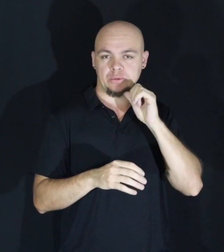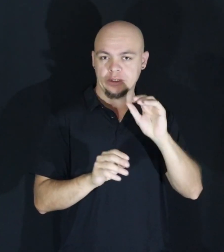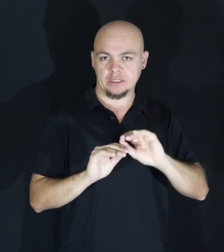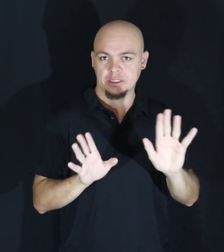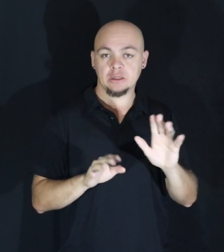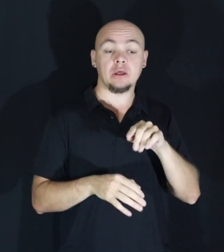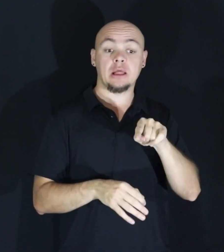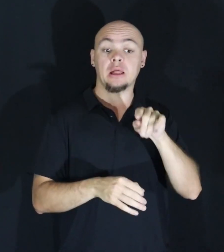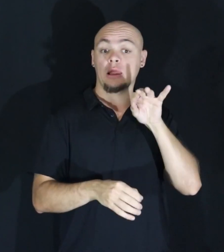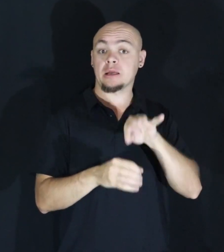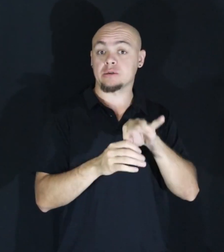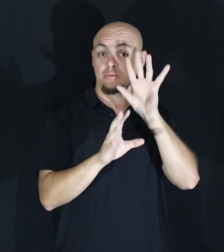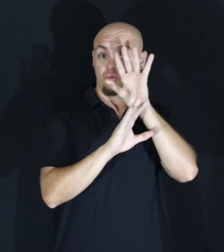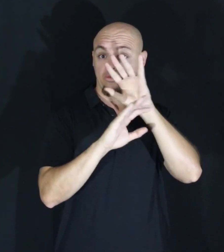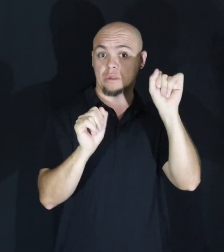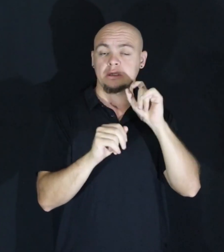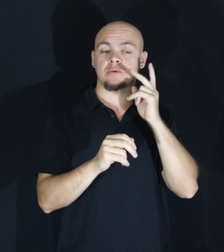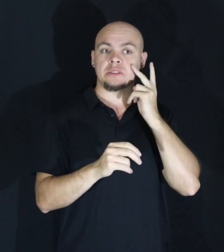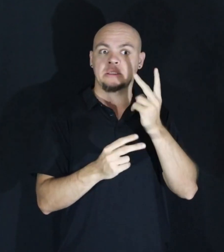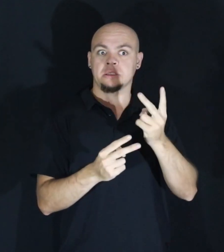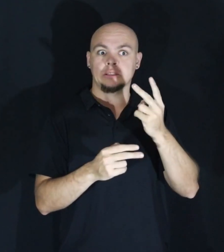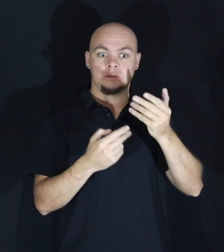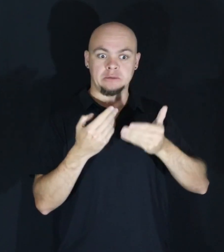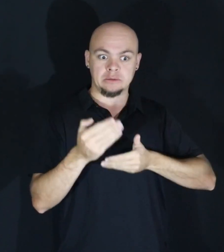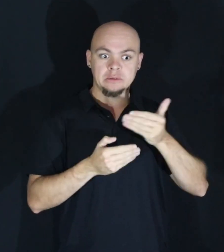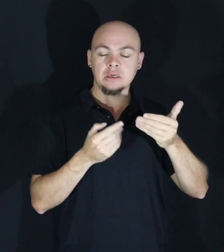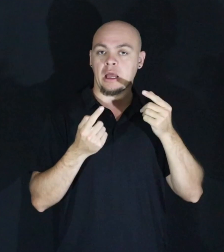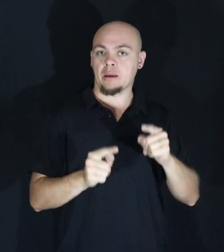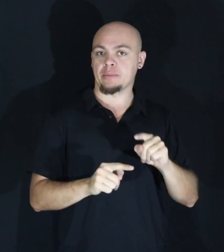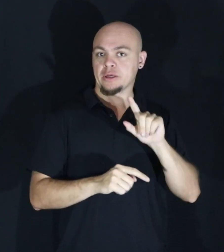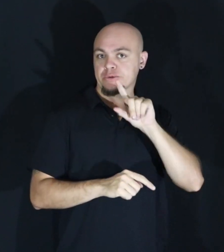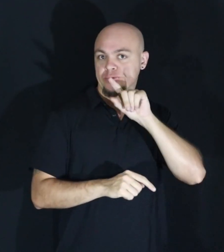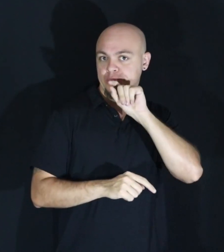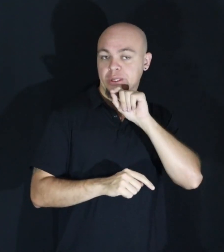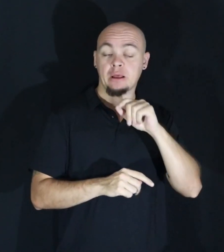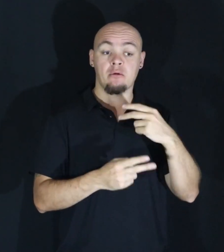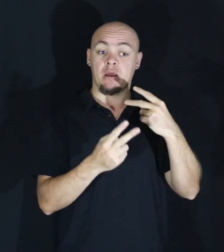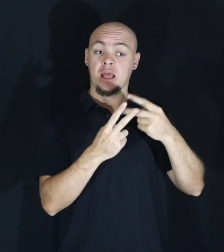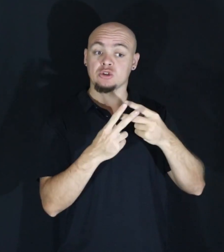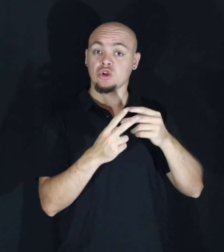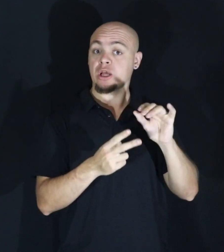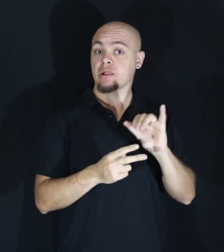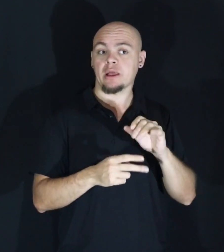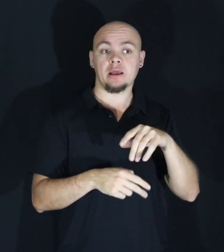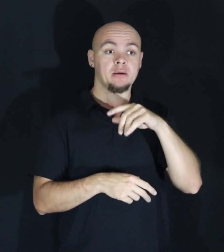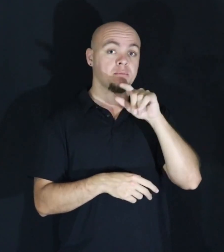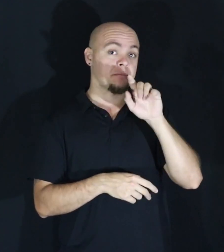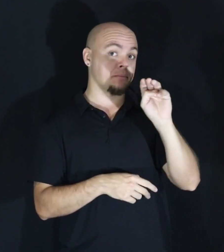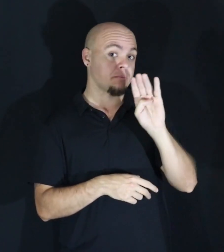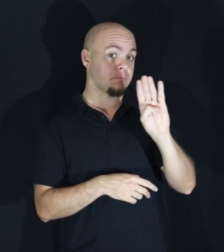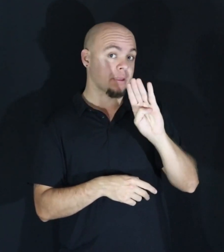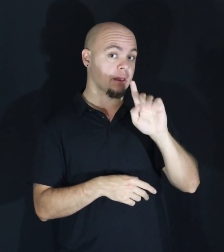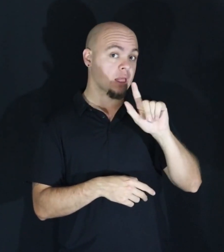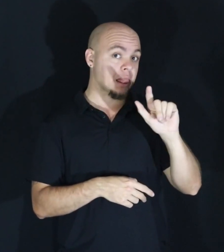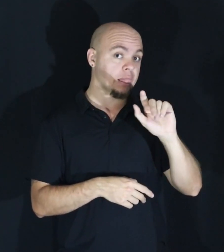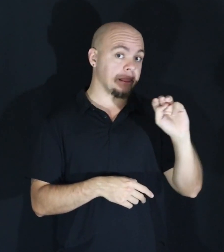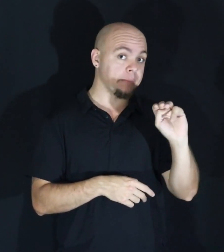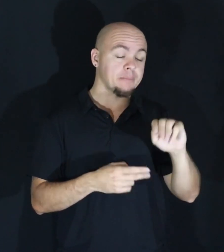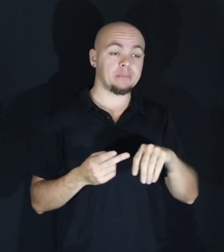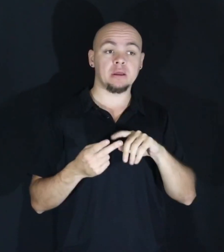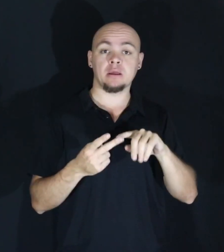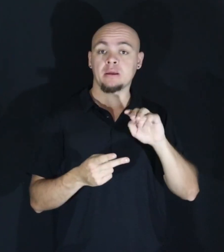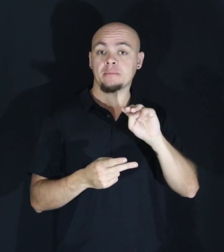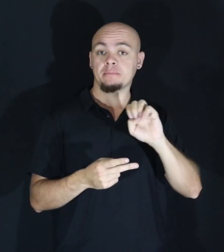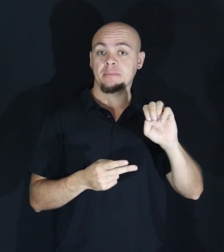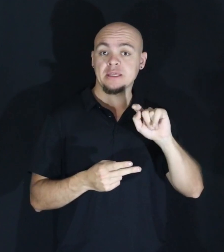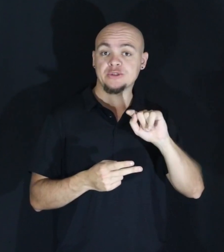presidential election unfold right before our eyes on Twitter. We saw the rise of hashtags like Black Lives Matter, Me Too, Say